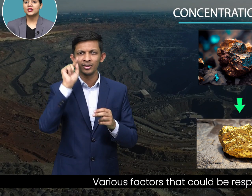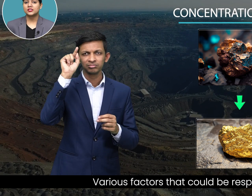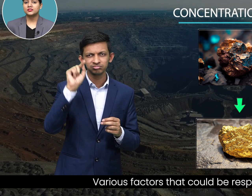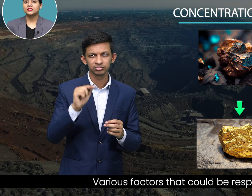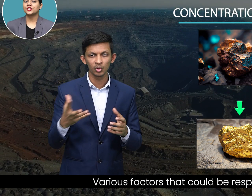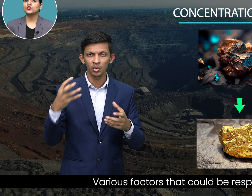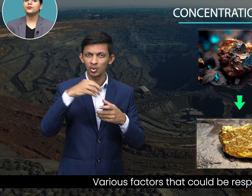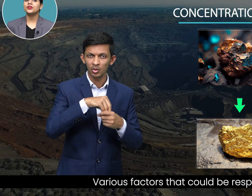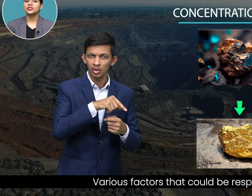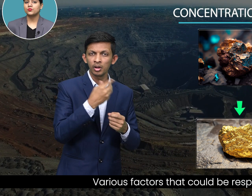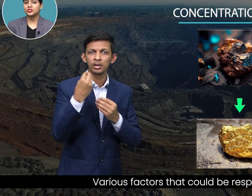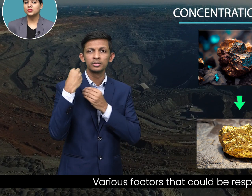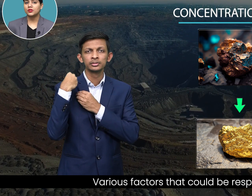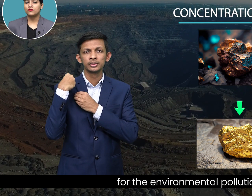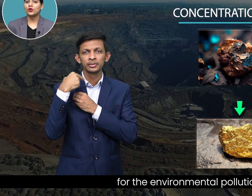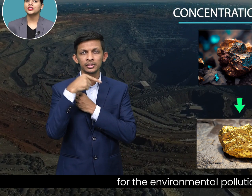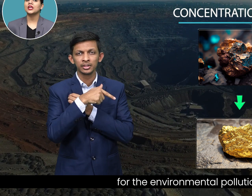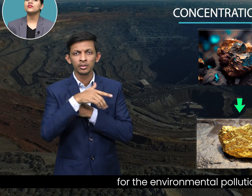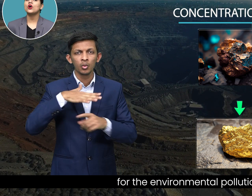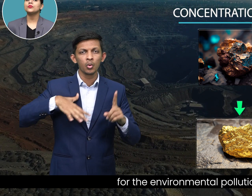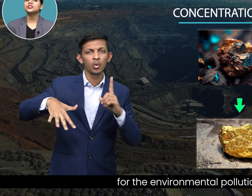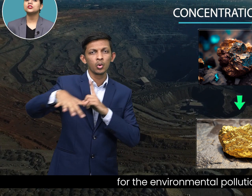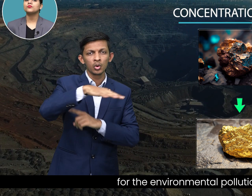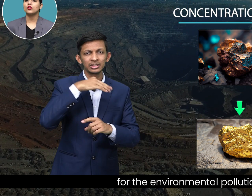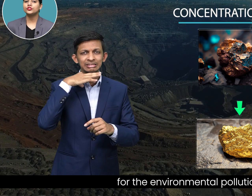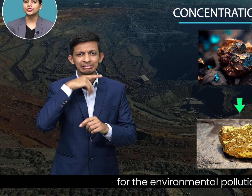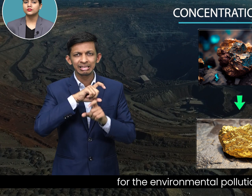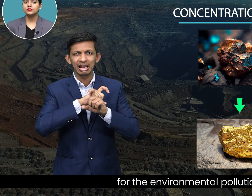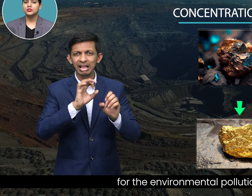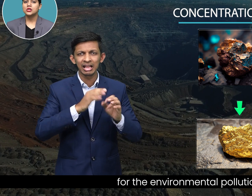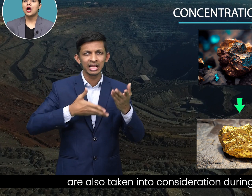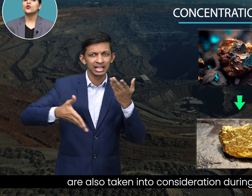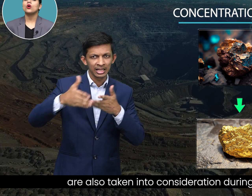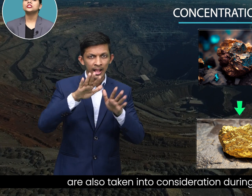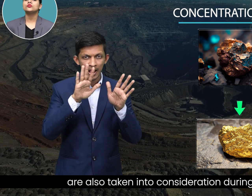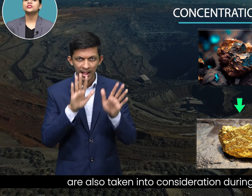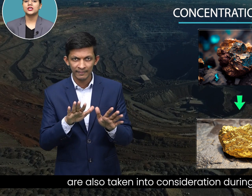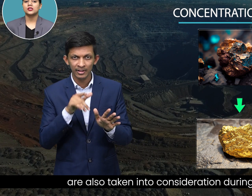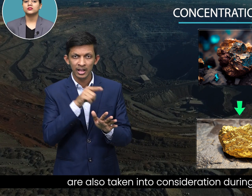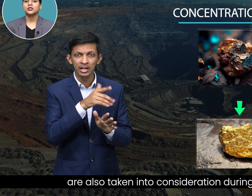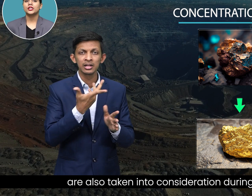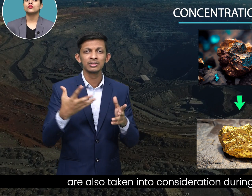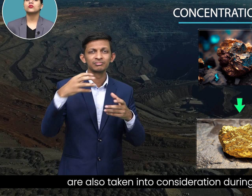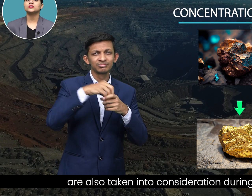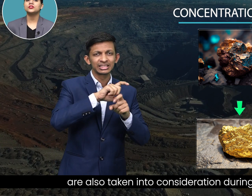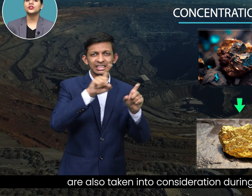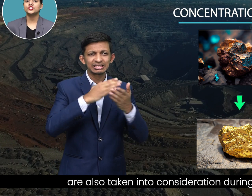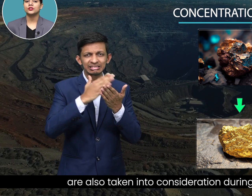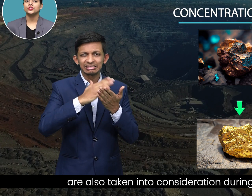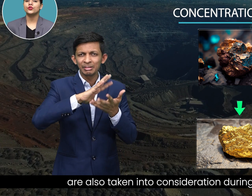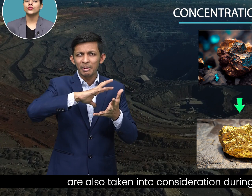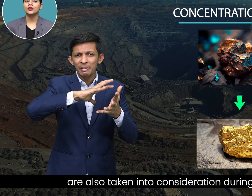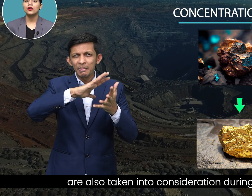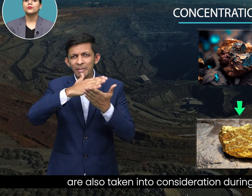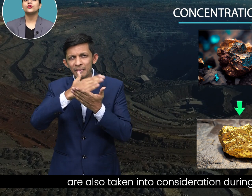Various factors that could be responsible for the environmental pollution are also taken into